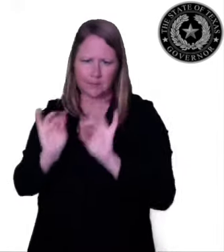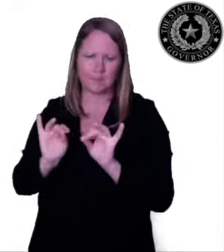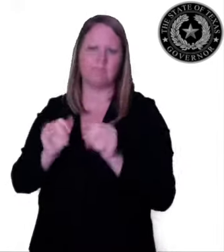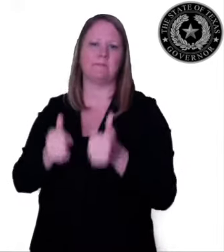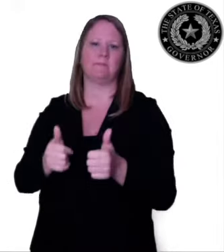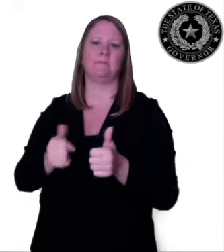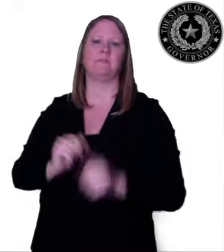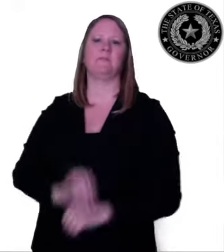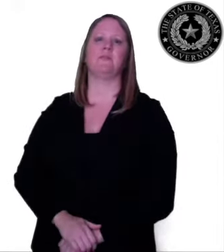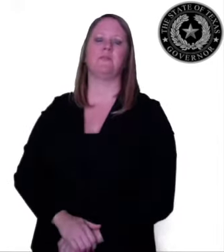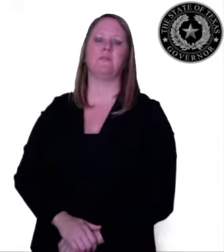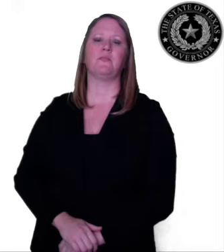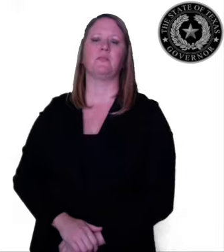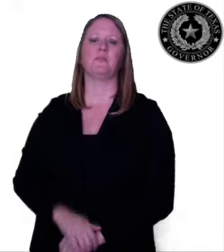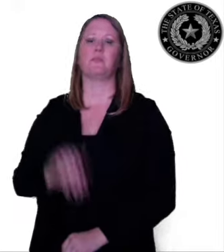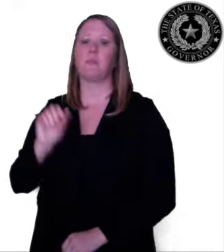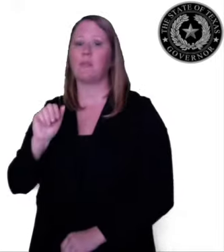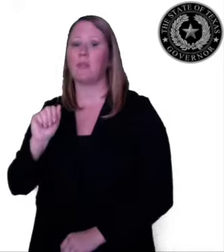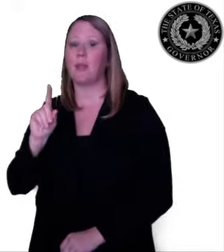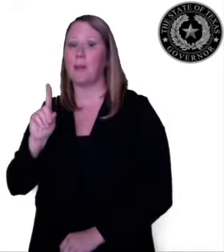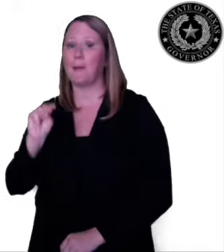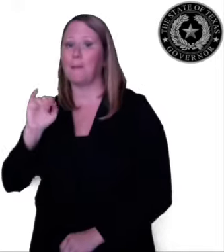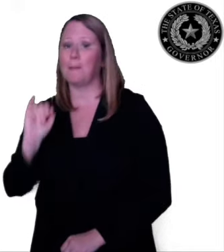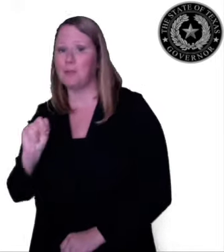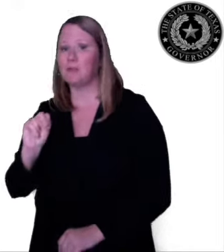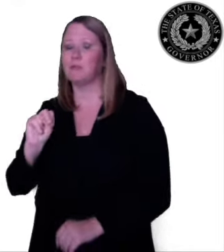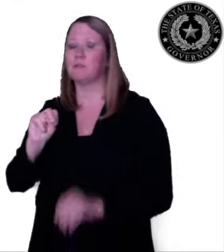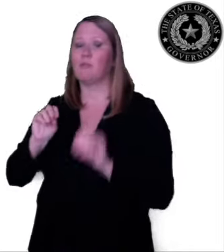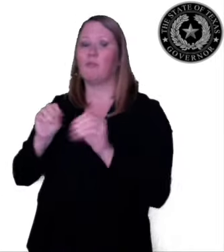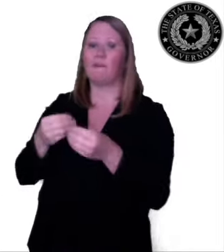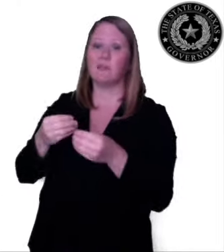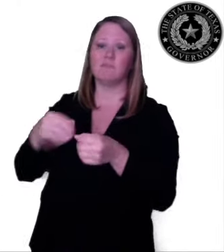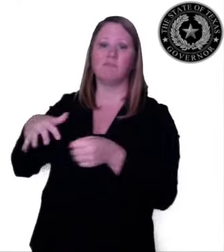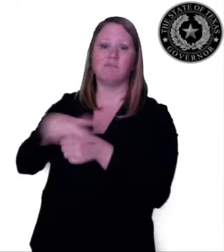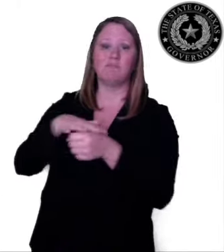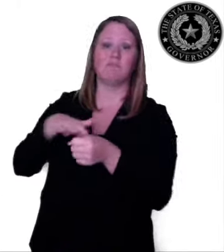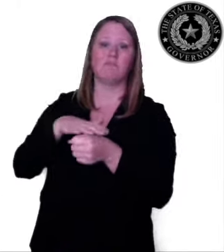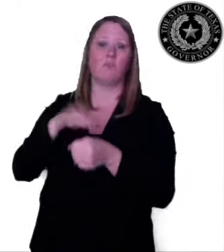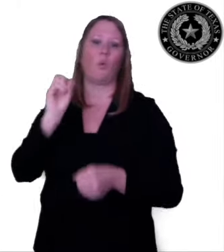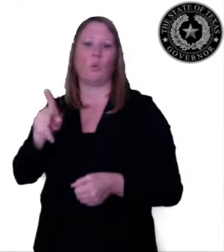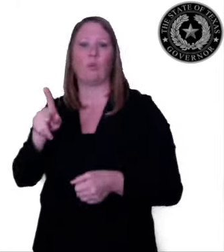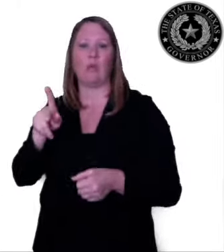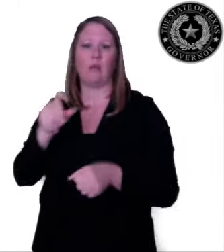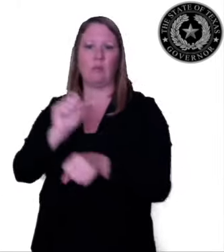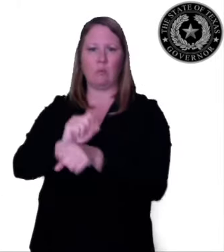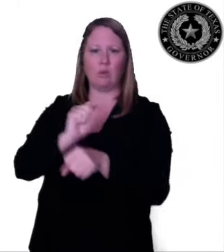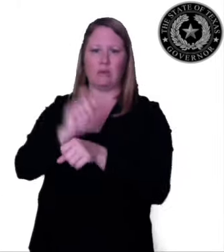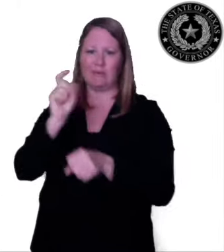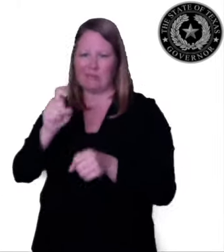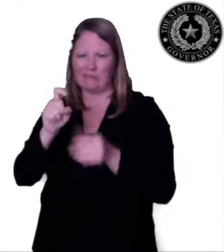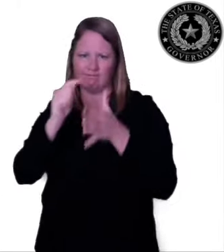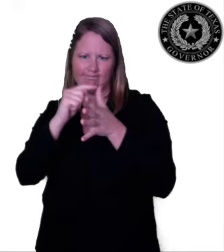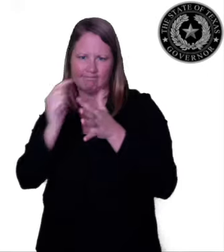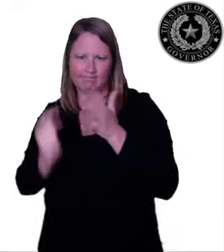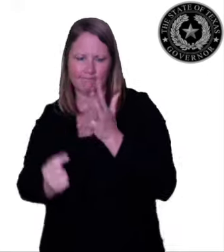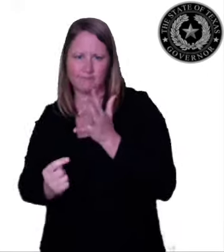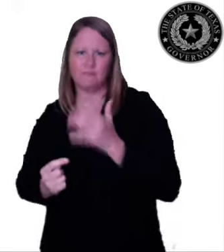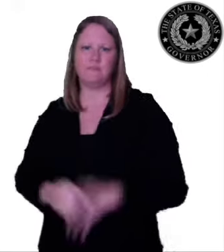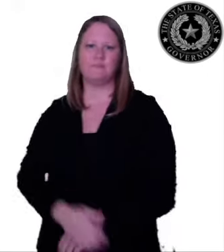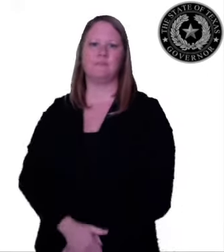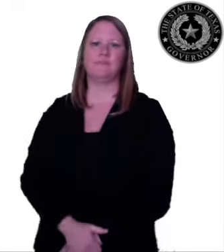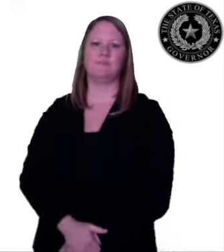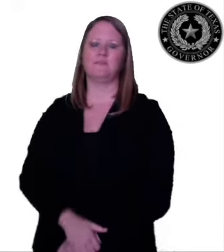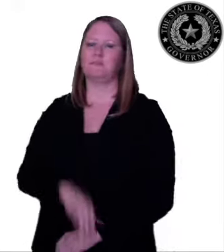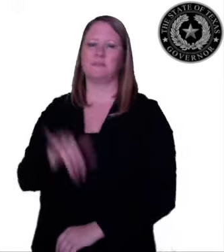establish similar terms to allow teachers and staff to return to schools to conduct remote video instruction